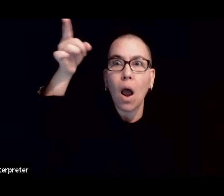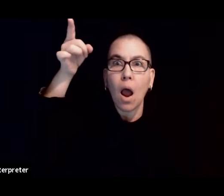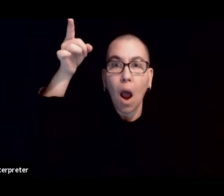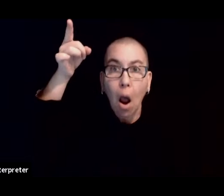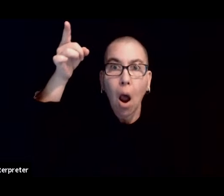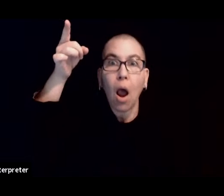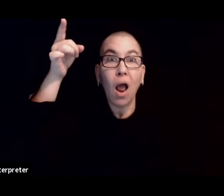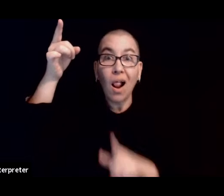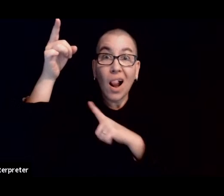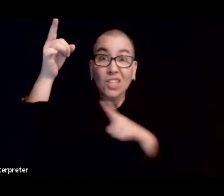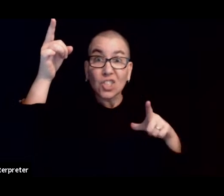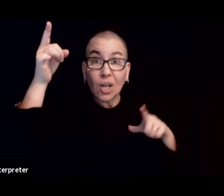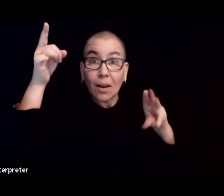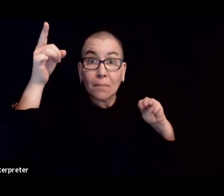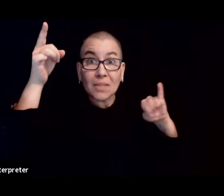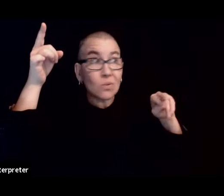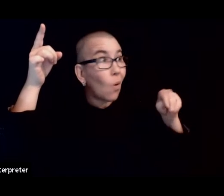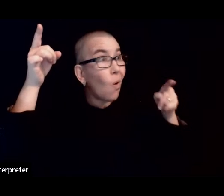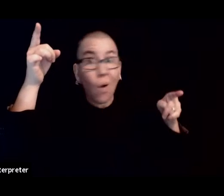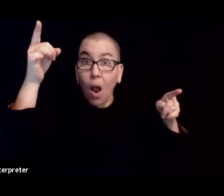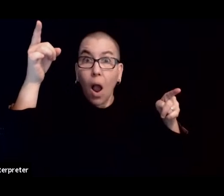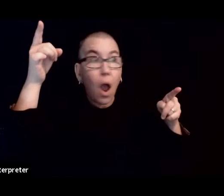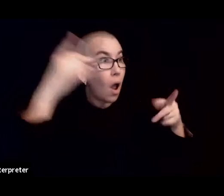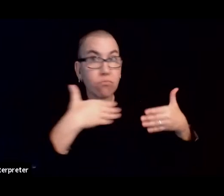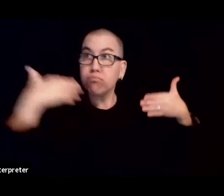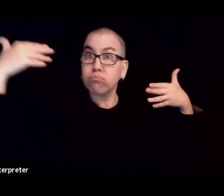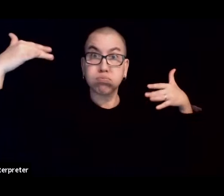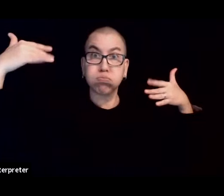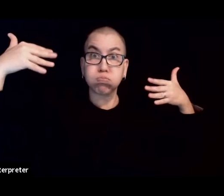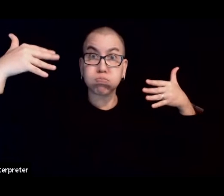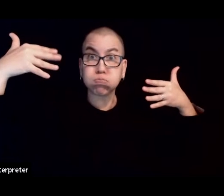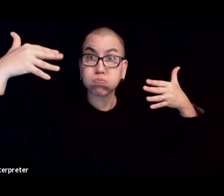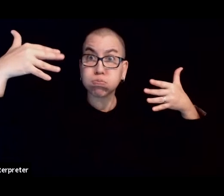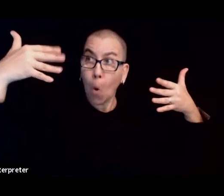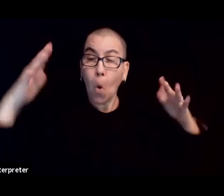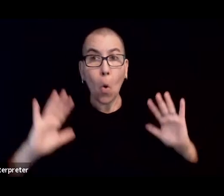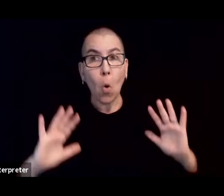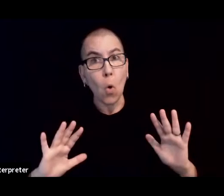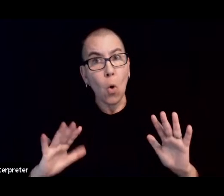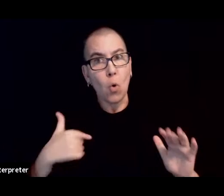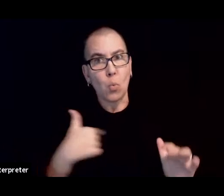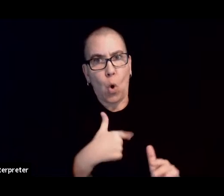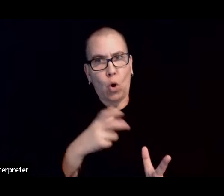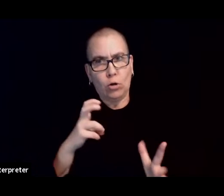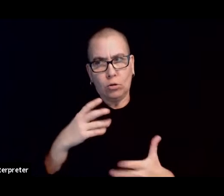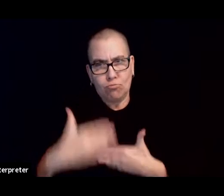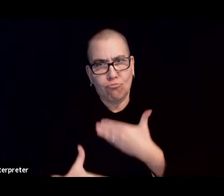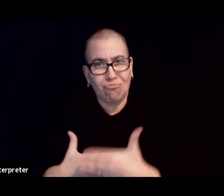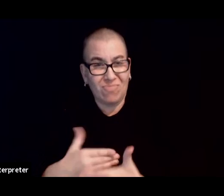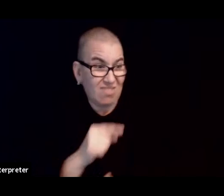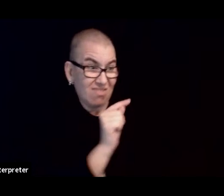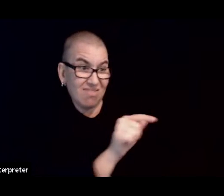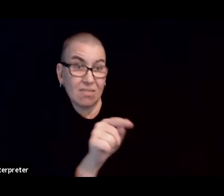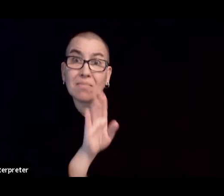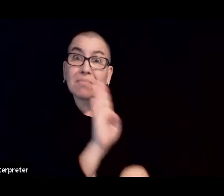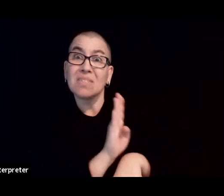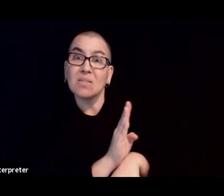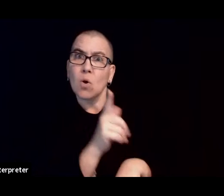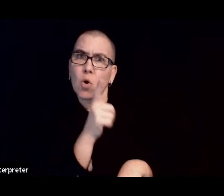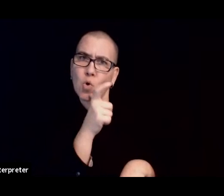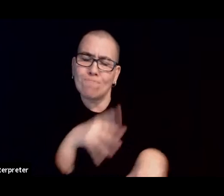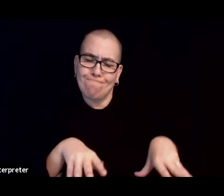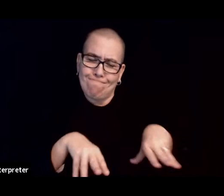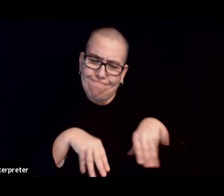no dispute from us that these businesses deserve economic support to be doing things that are in the